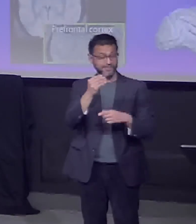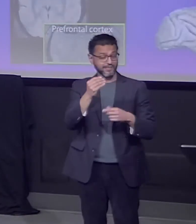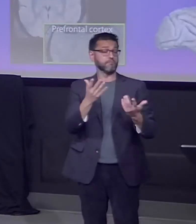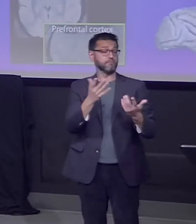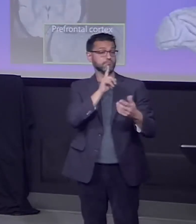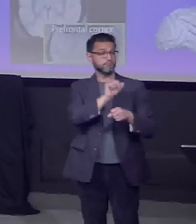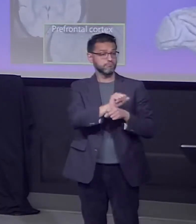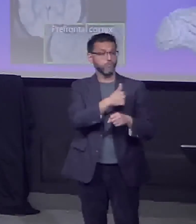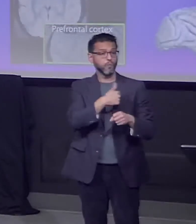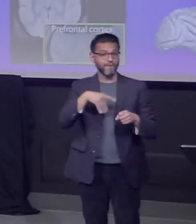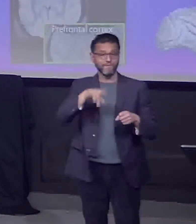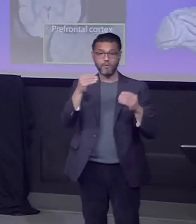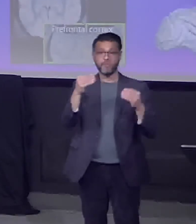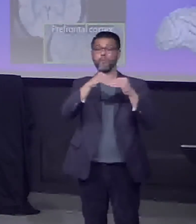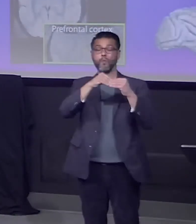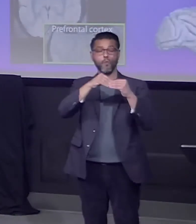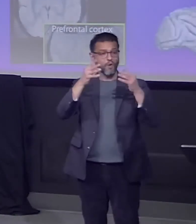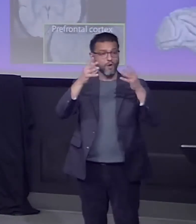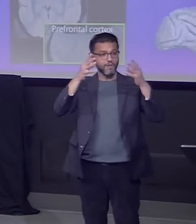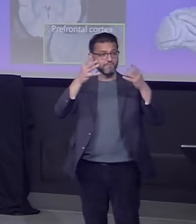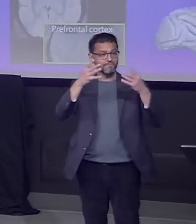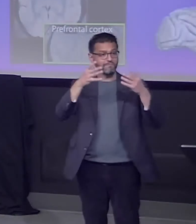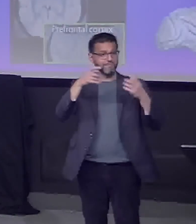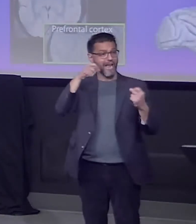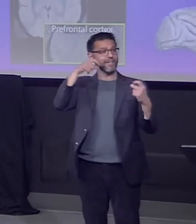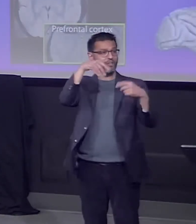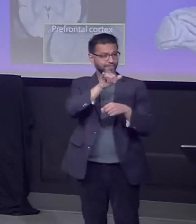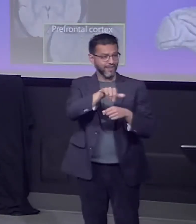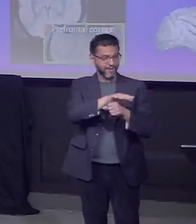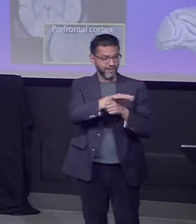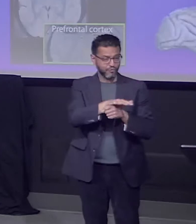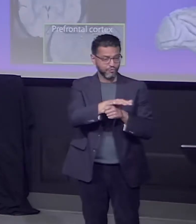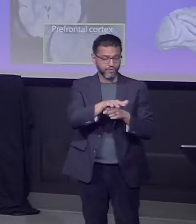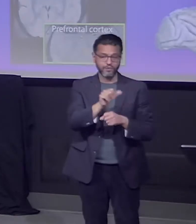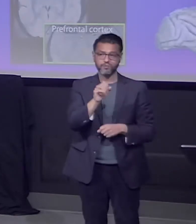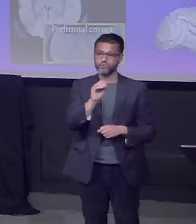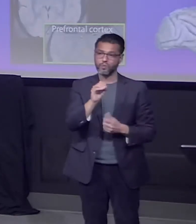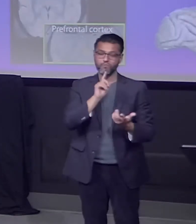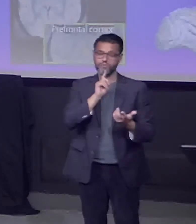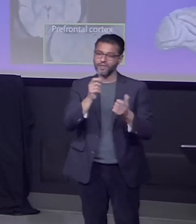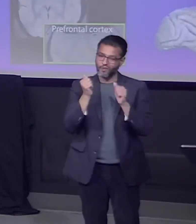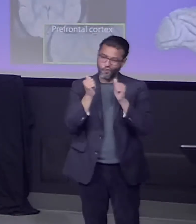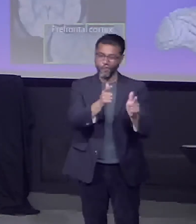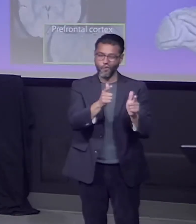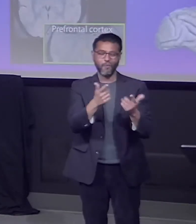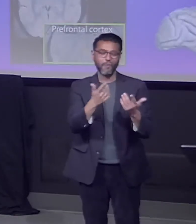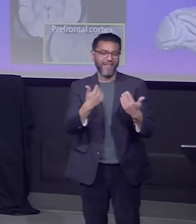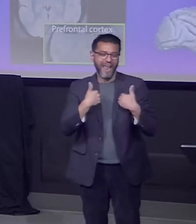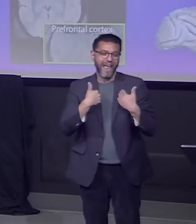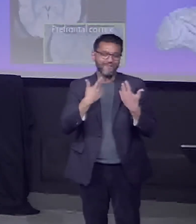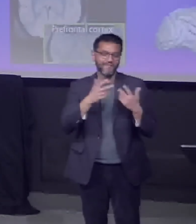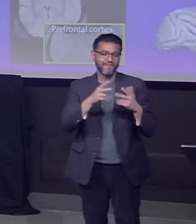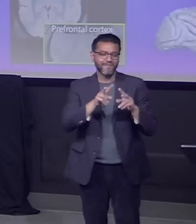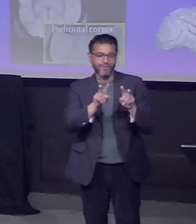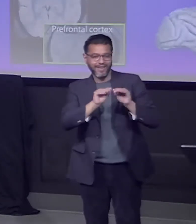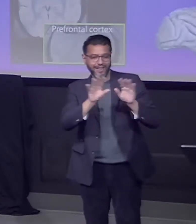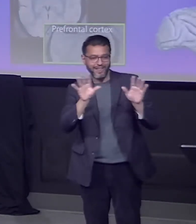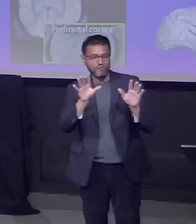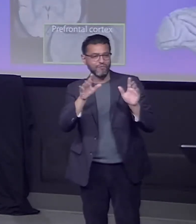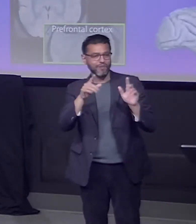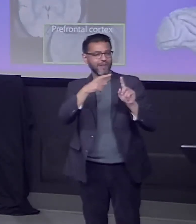more activation when we do the stimulation from there. So there are distinct advantages of using animal models